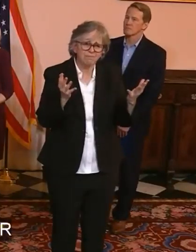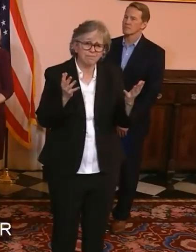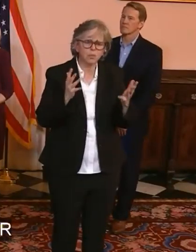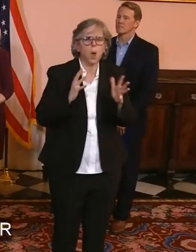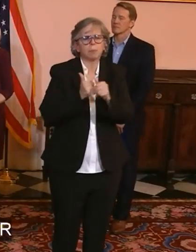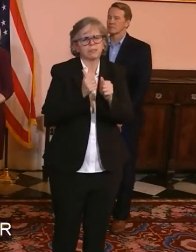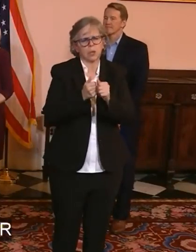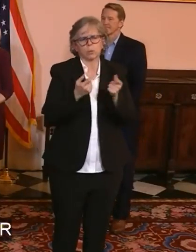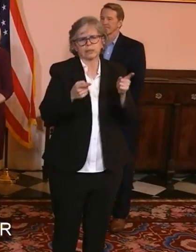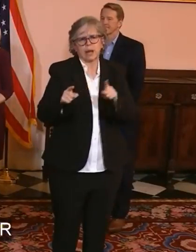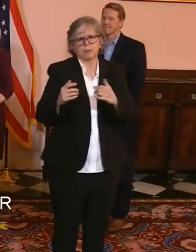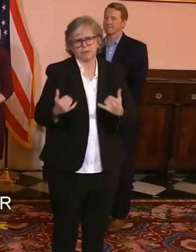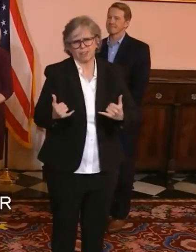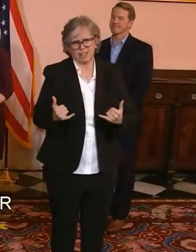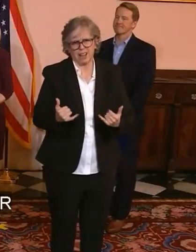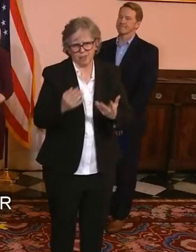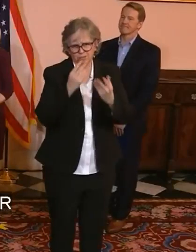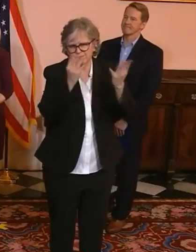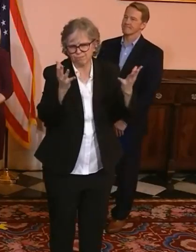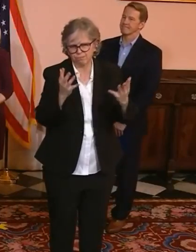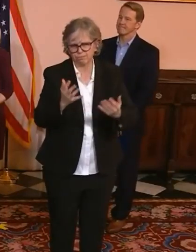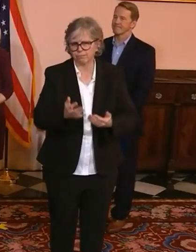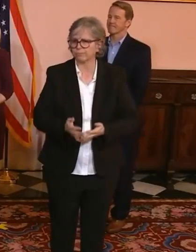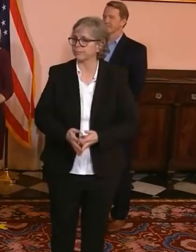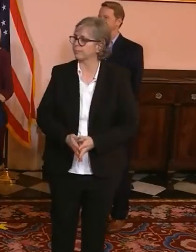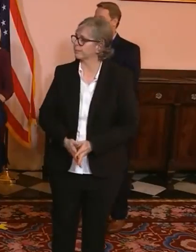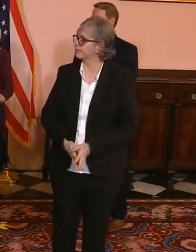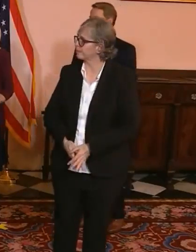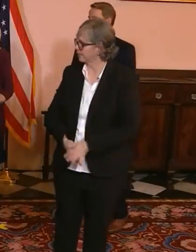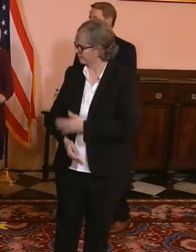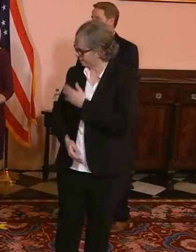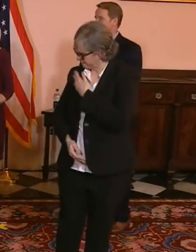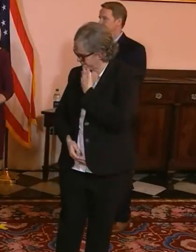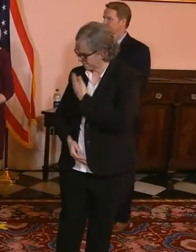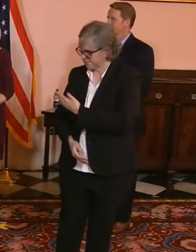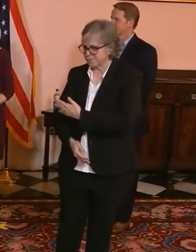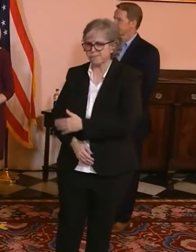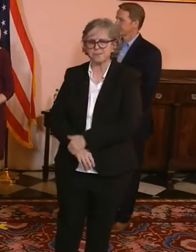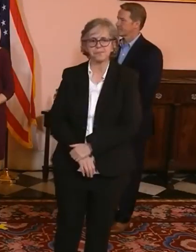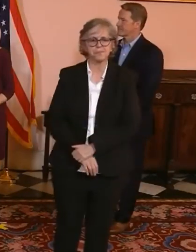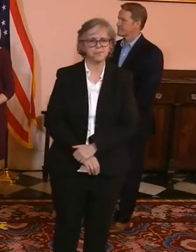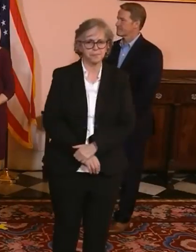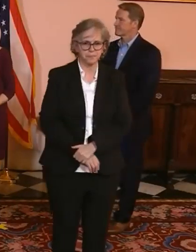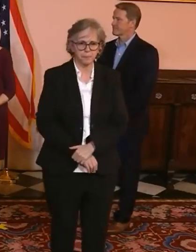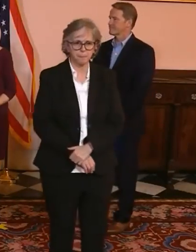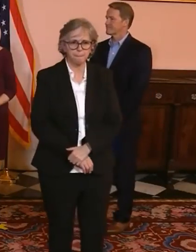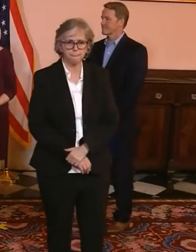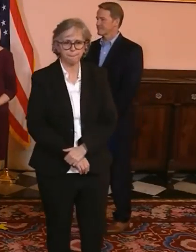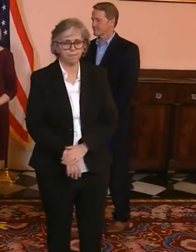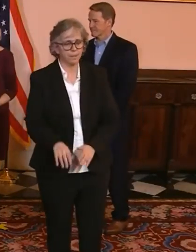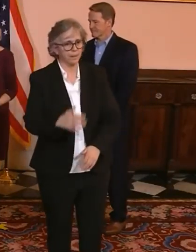point in Ohio. Doctor? Thank you, Governor.